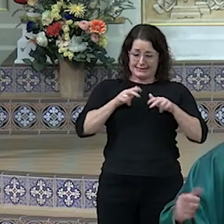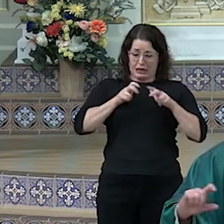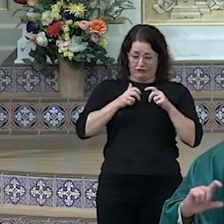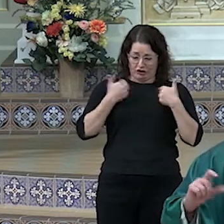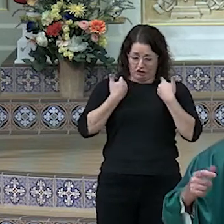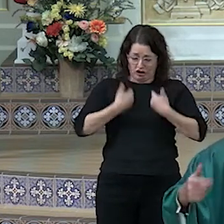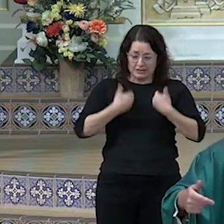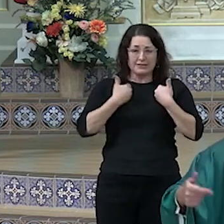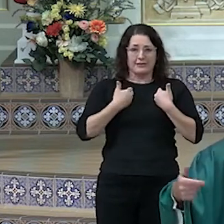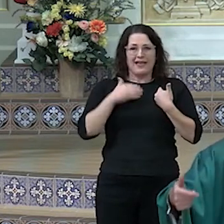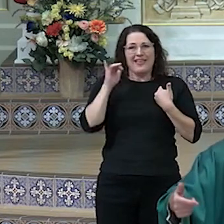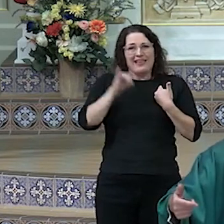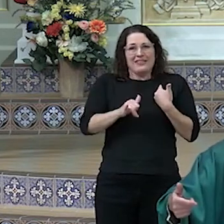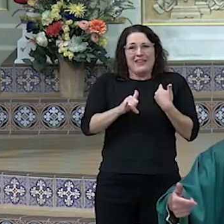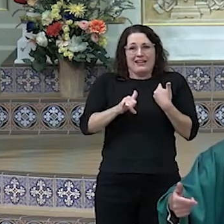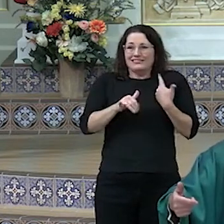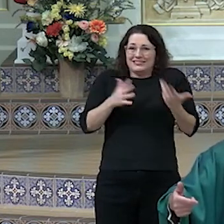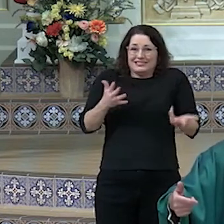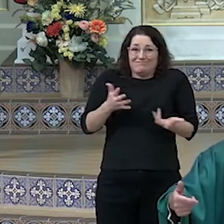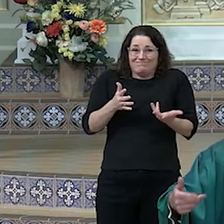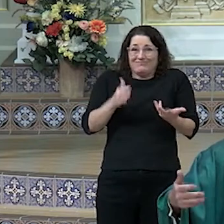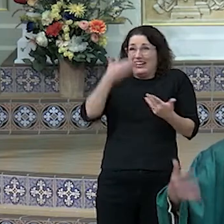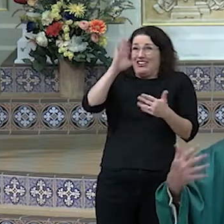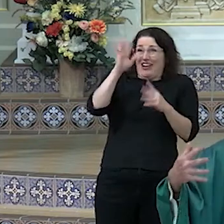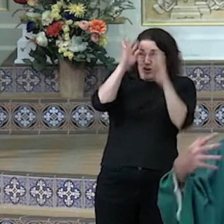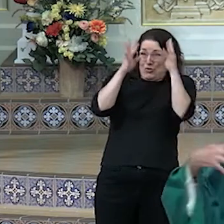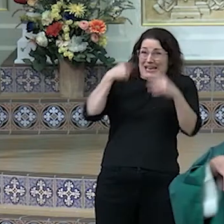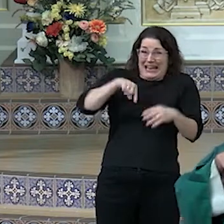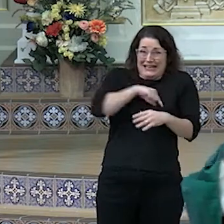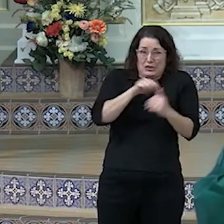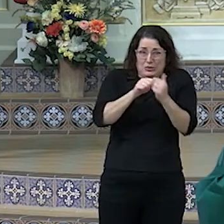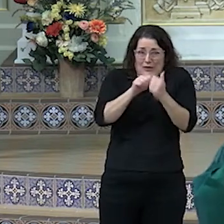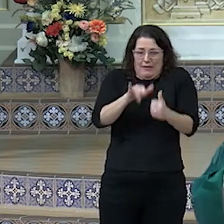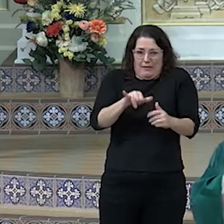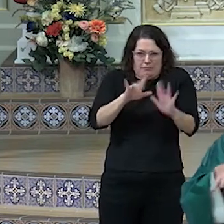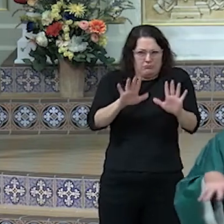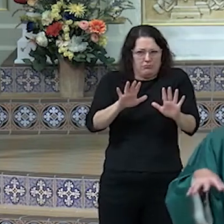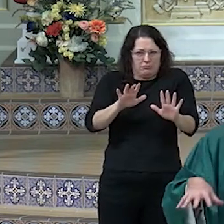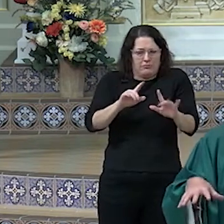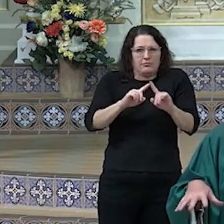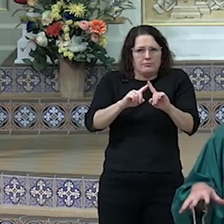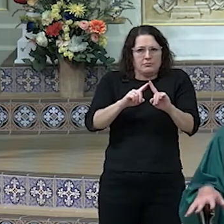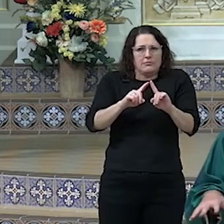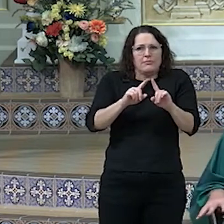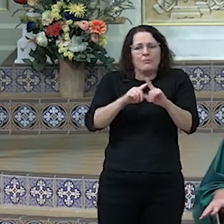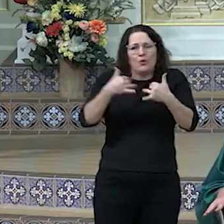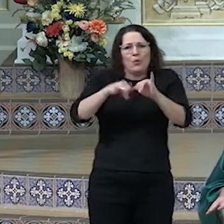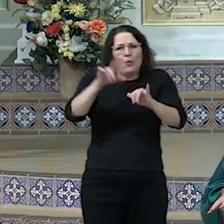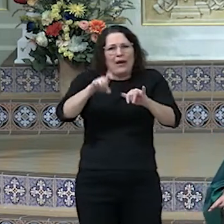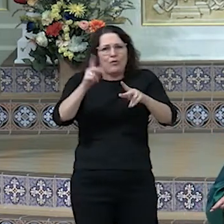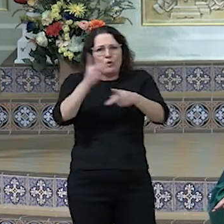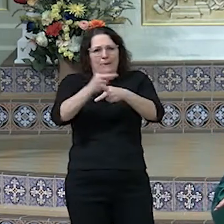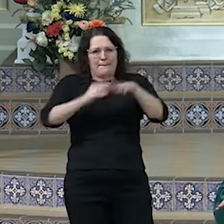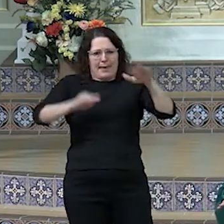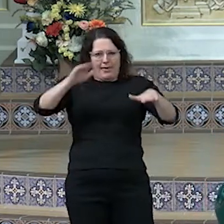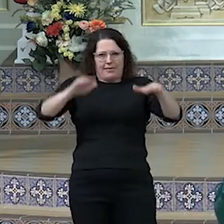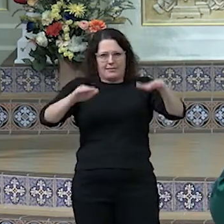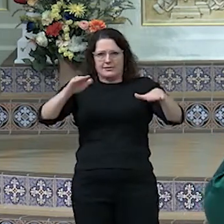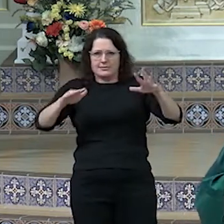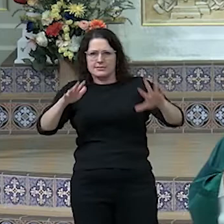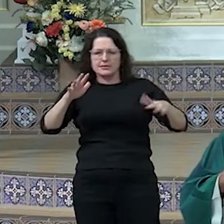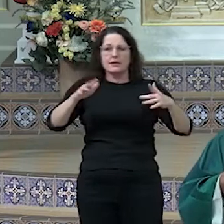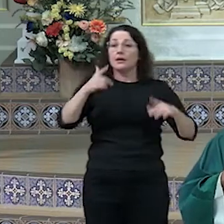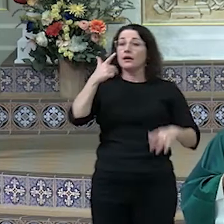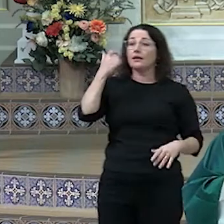us. And it has a role. But of course it has to be kept in check. It does.